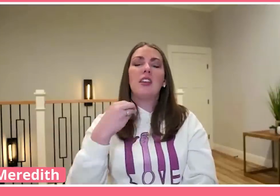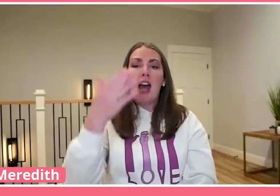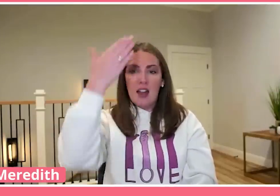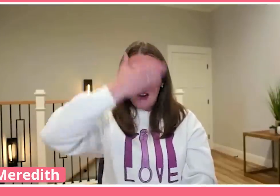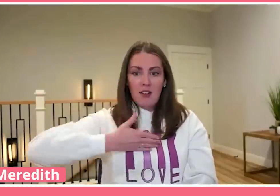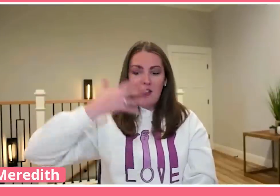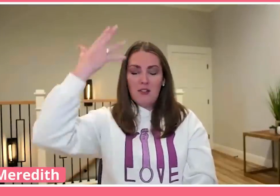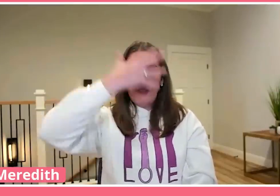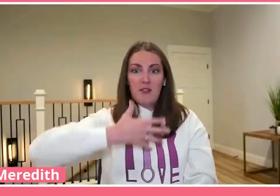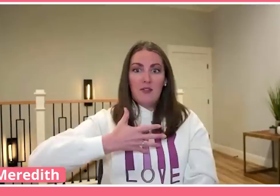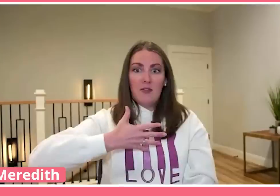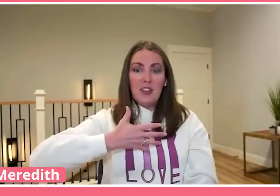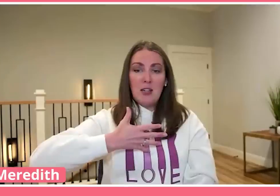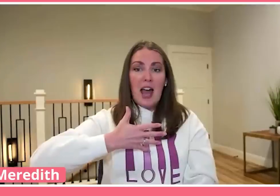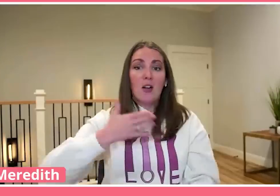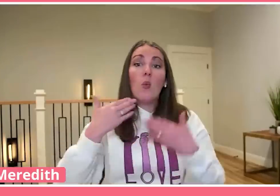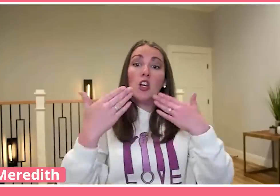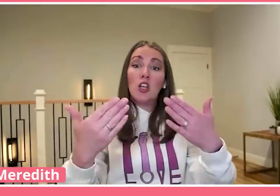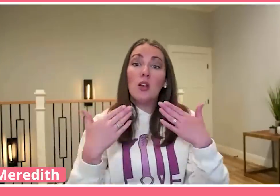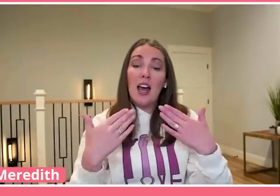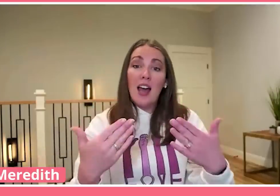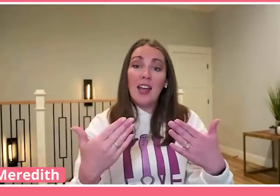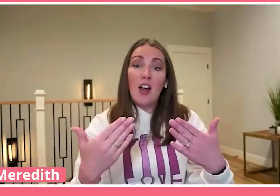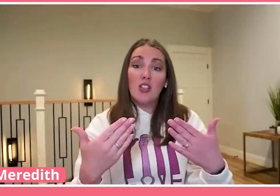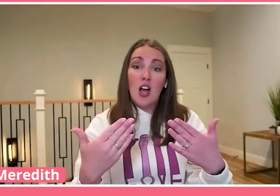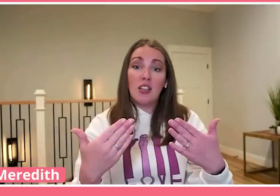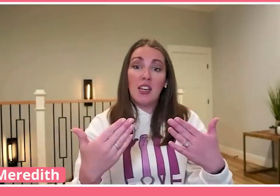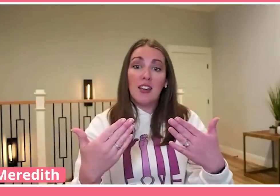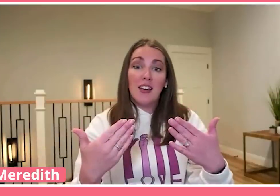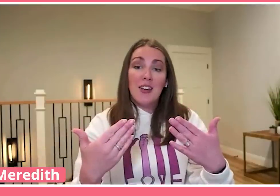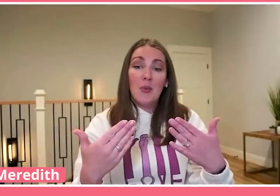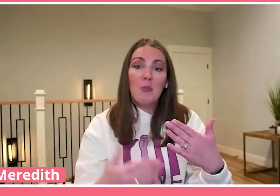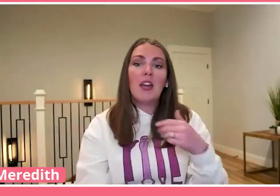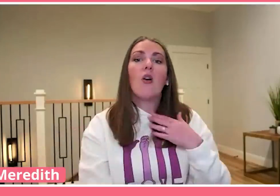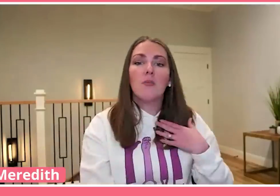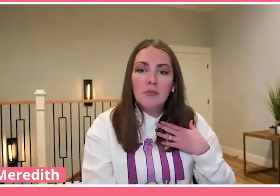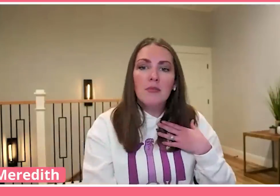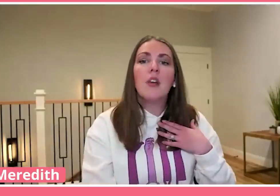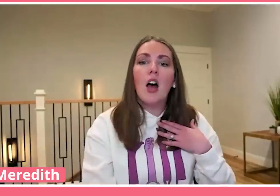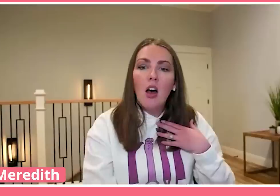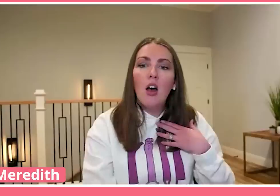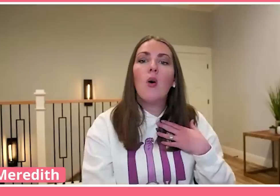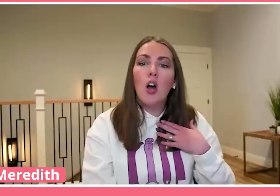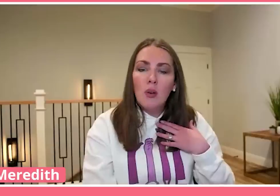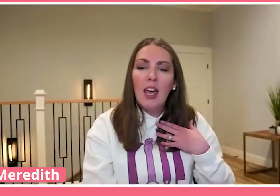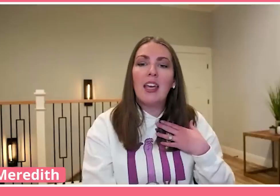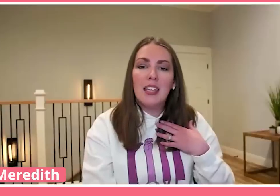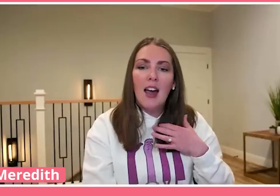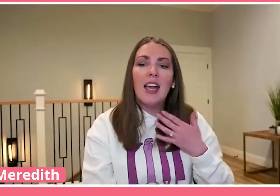that feedback where you and I are talking, we might go, oh, okay. Yeah, I